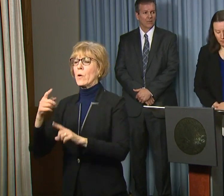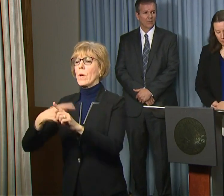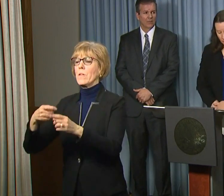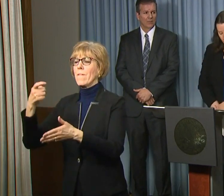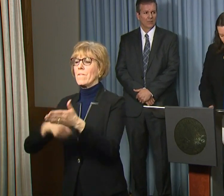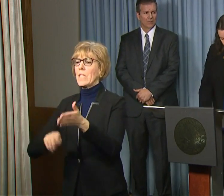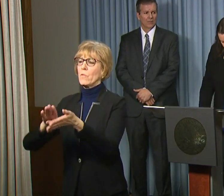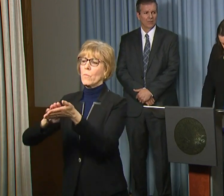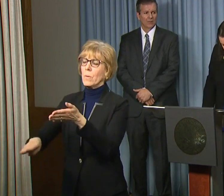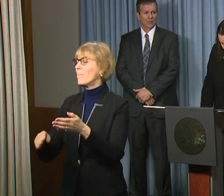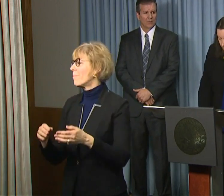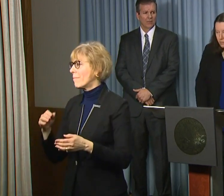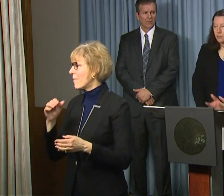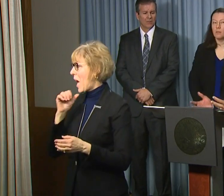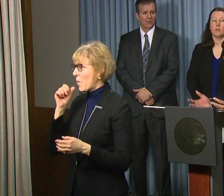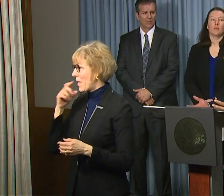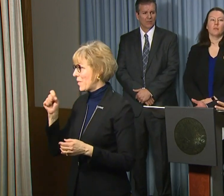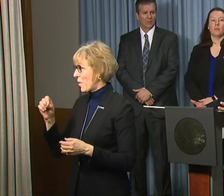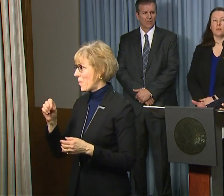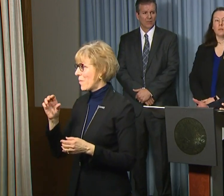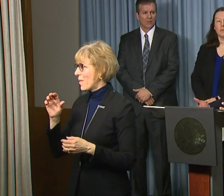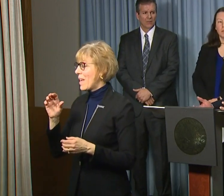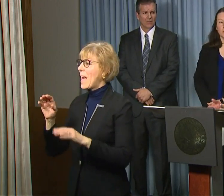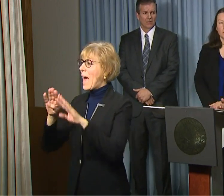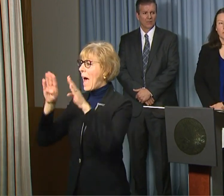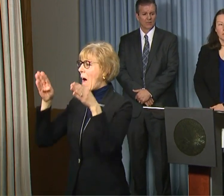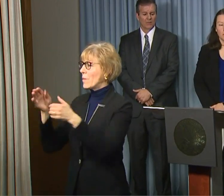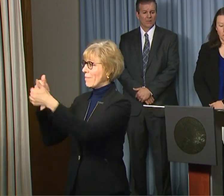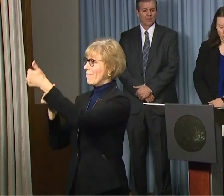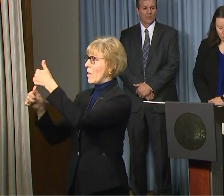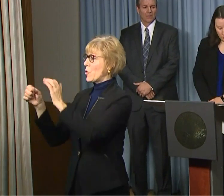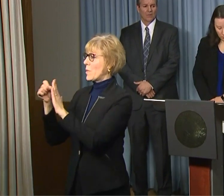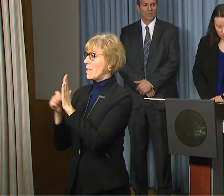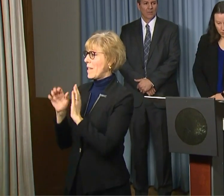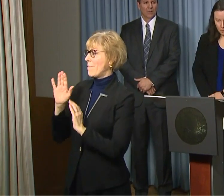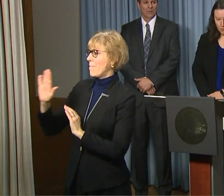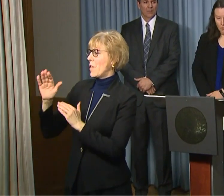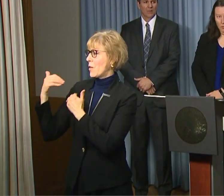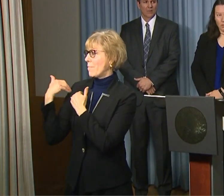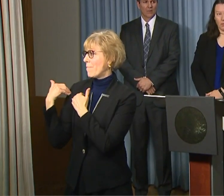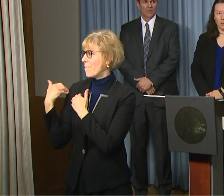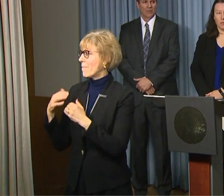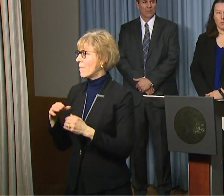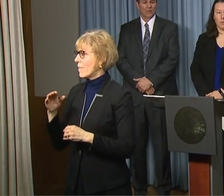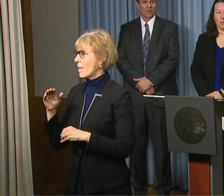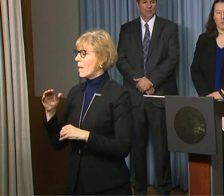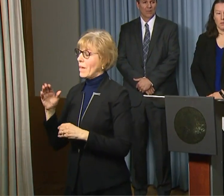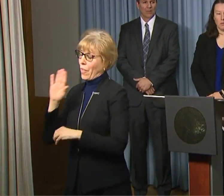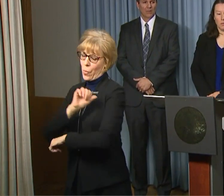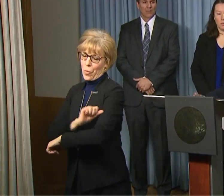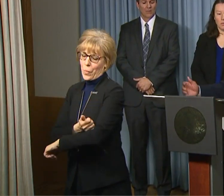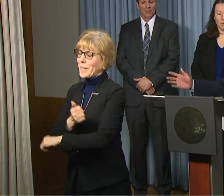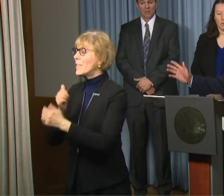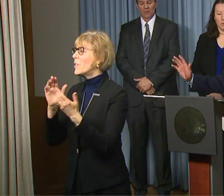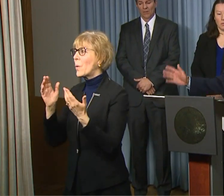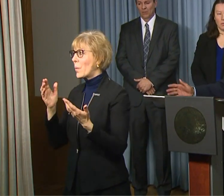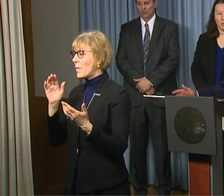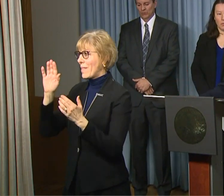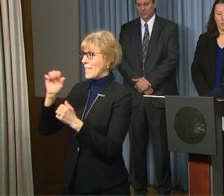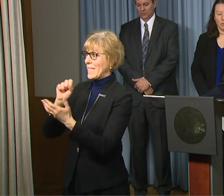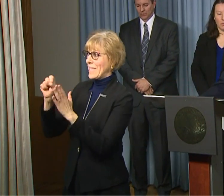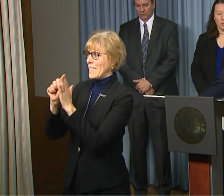I don't think we have the authority. Housing typically falls under a state jurisdiction, so it would be something of the state. And most of,